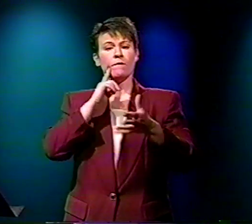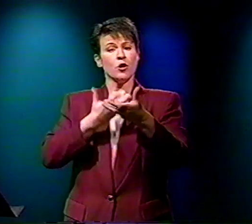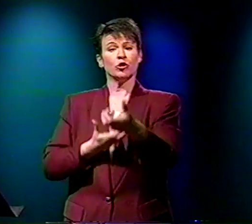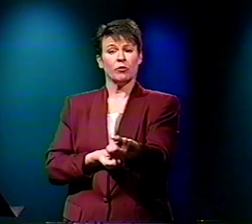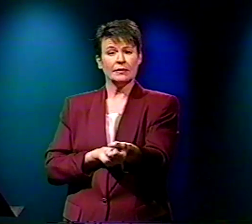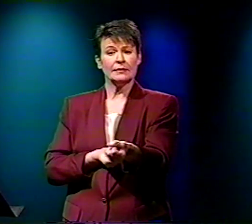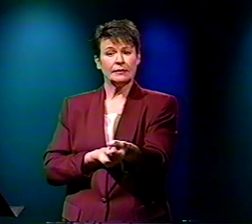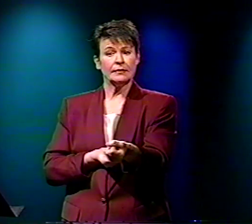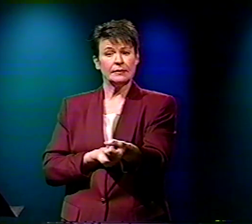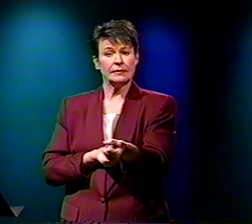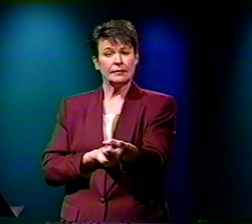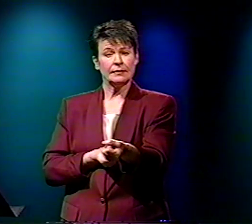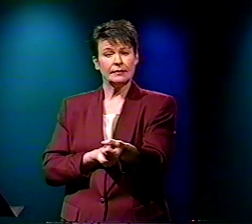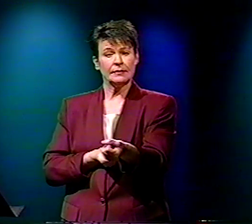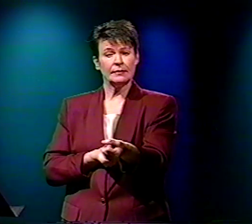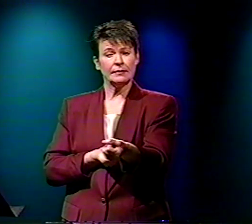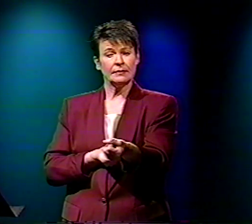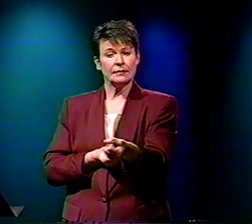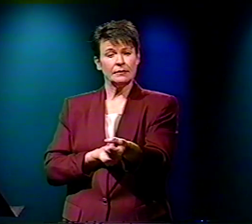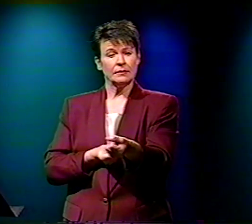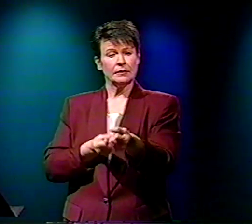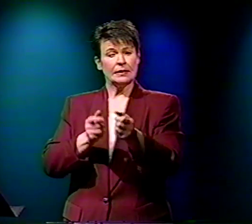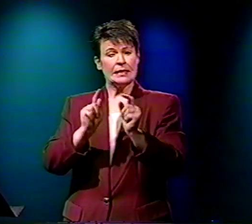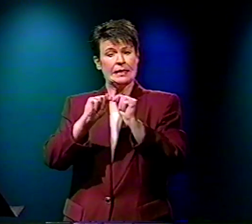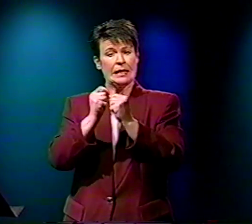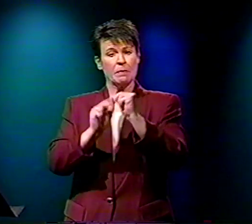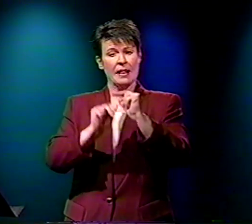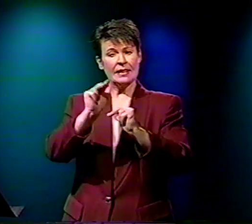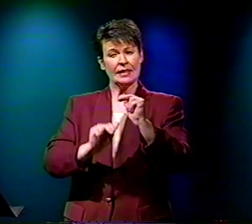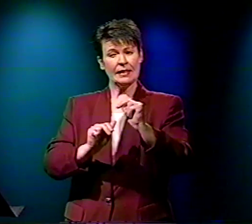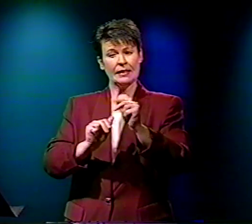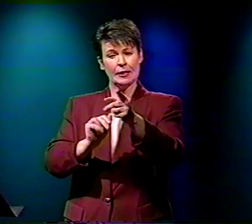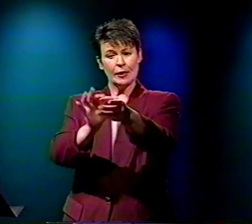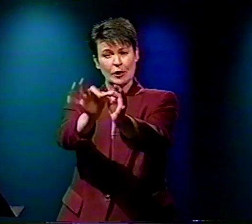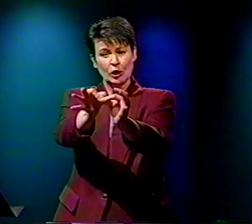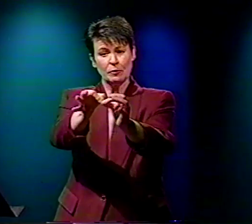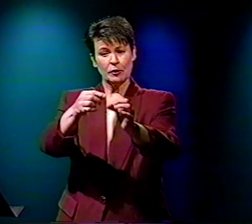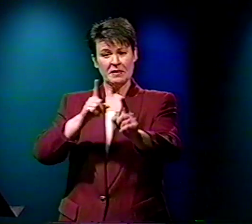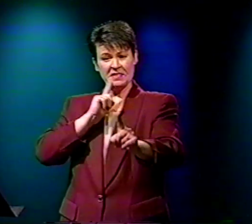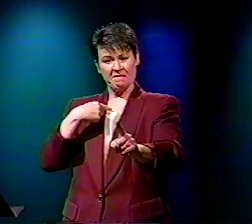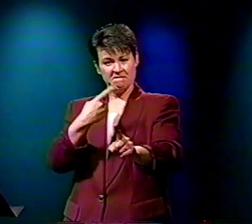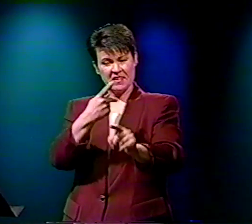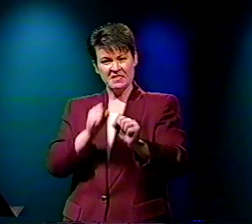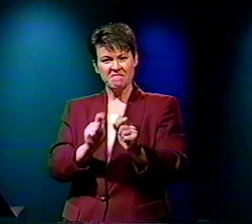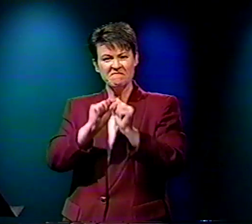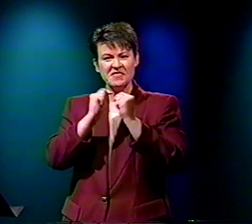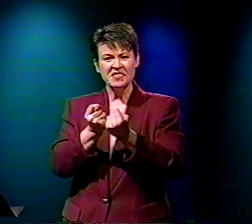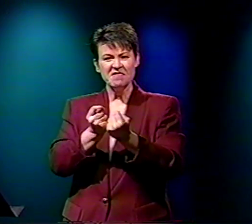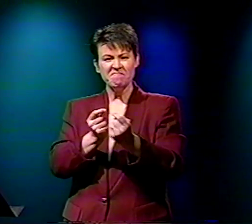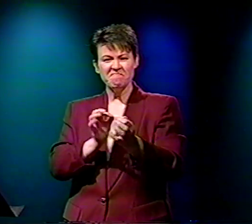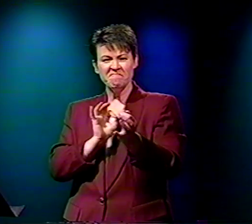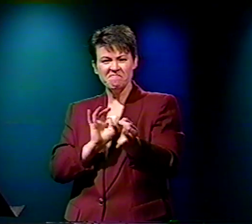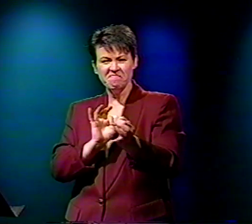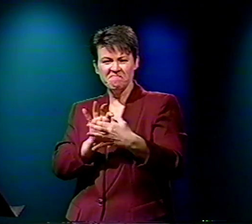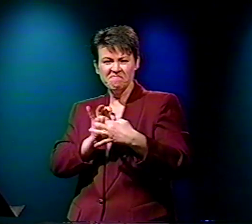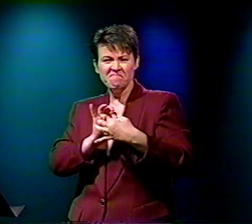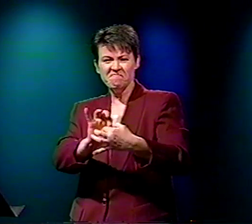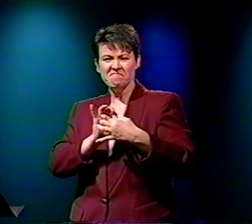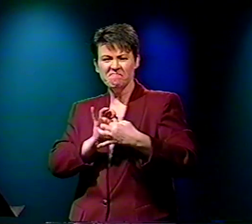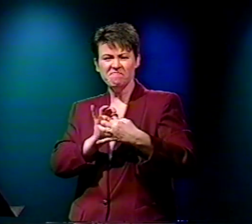It's unnatural, and it causes problems with trust. And there should be team building between the deaf person and the interpreter,